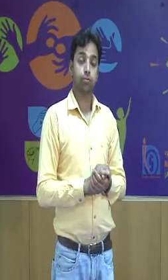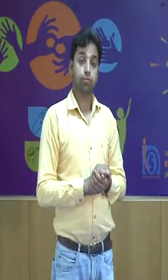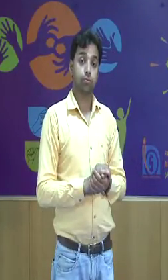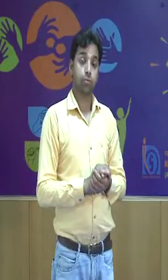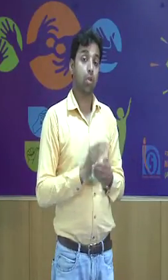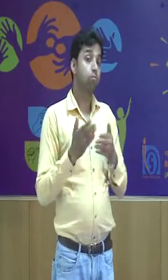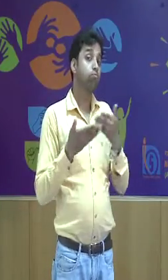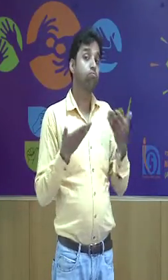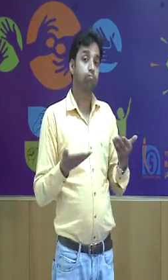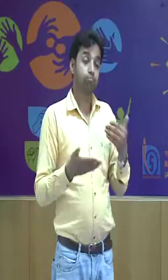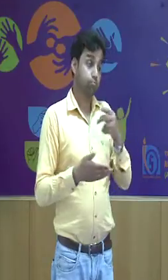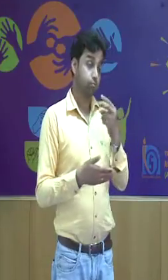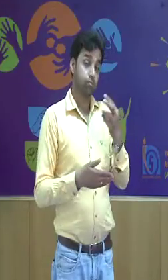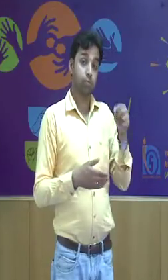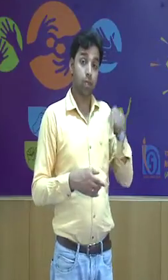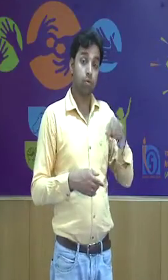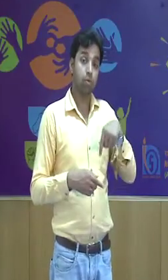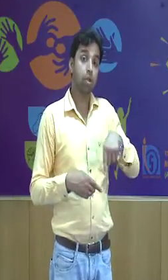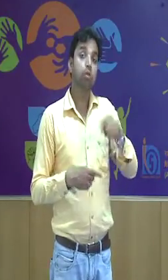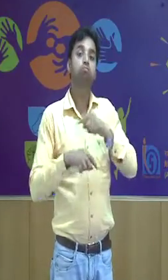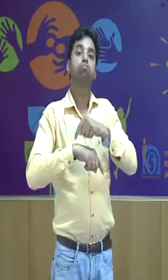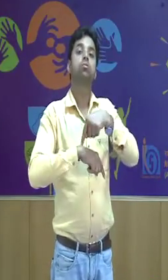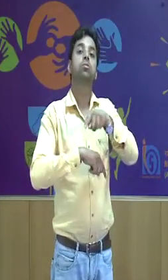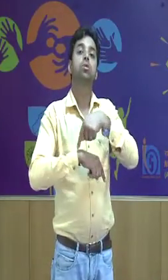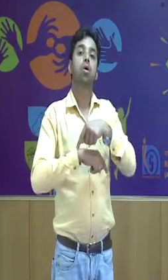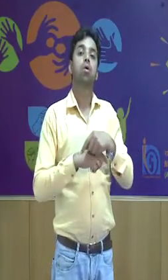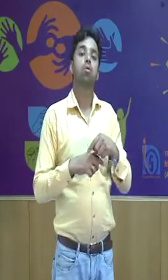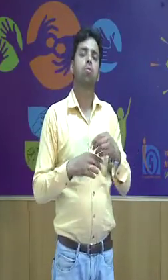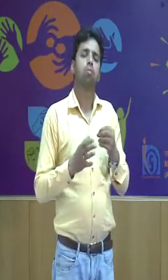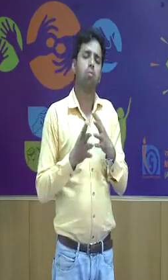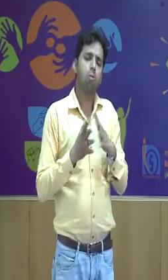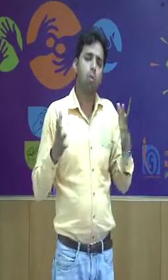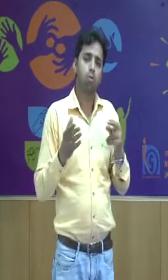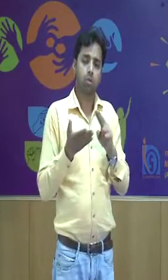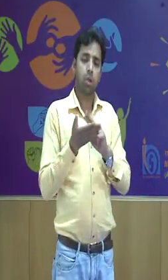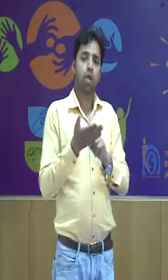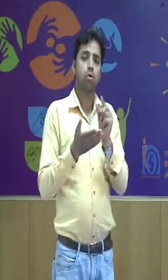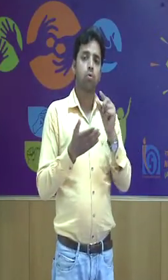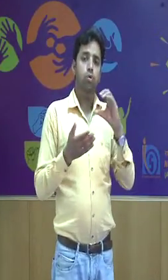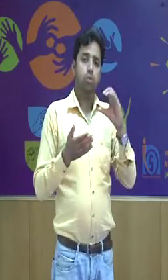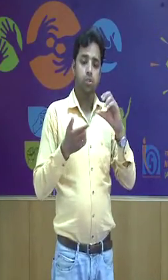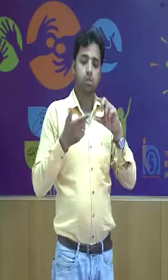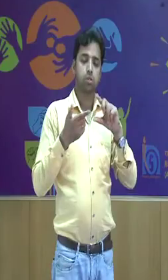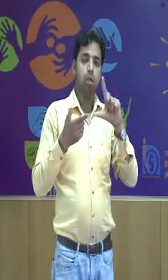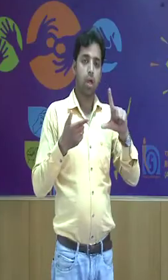however, in today's time, mostly nuclear families exist in our